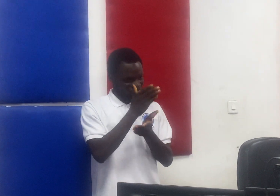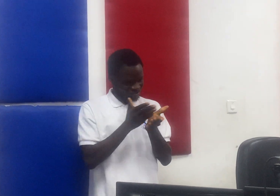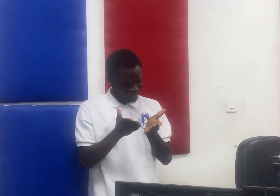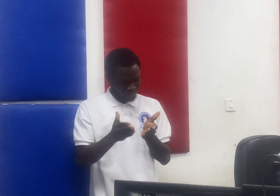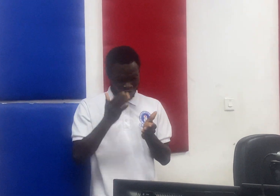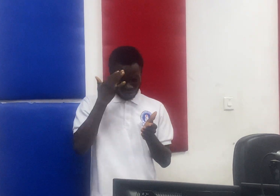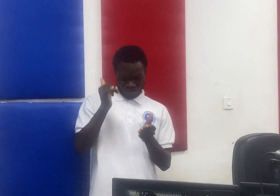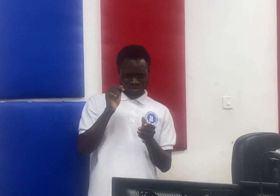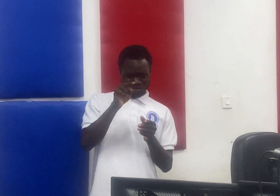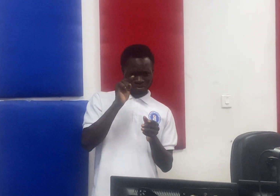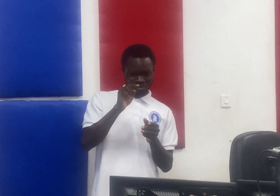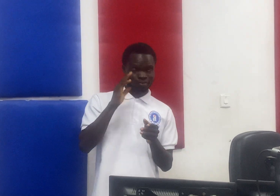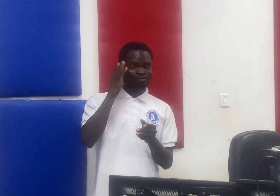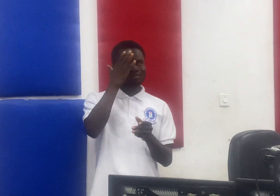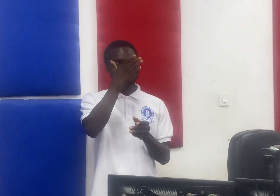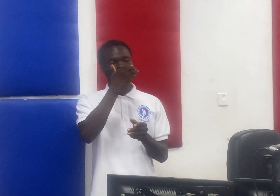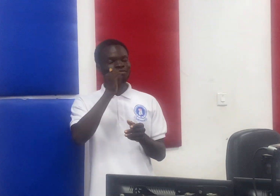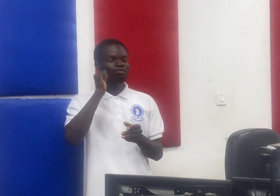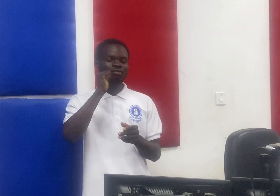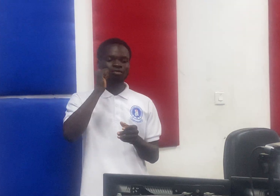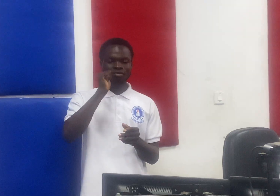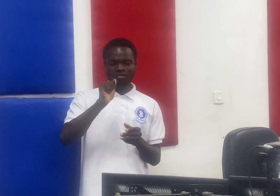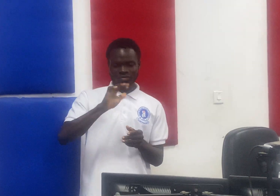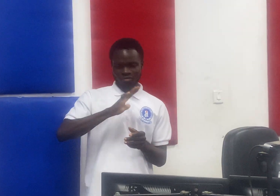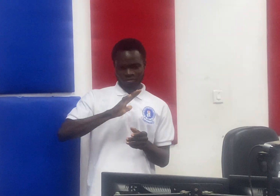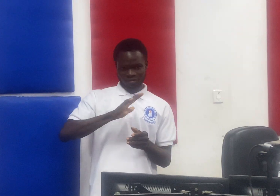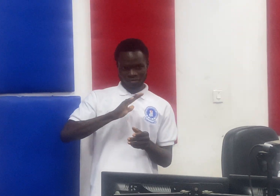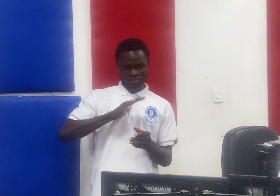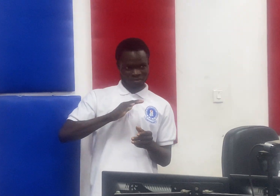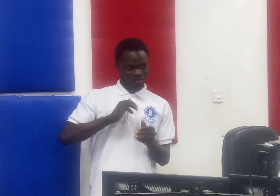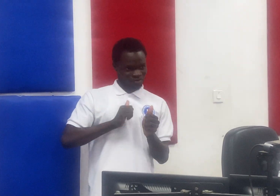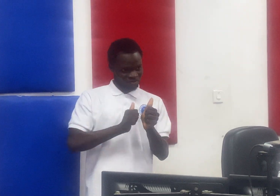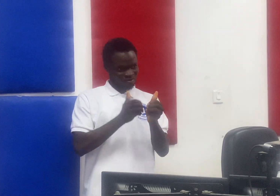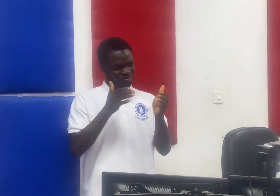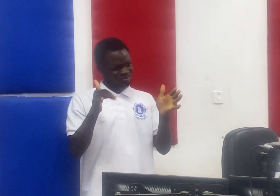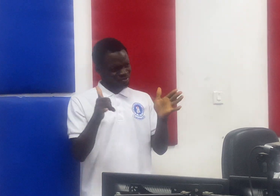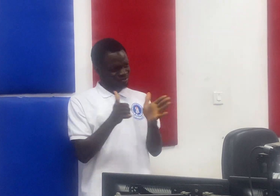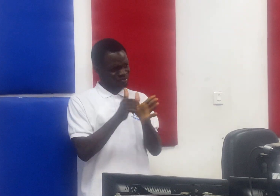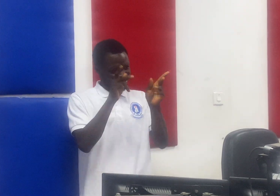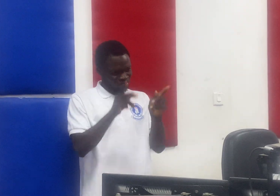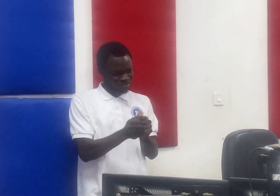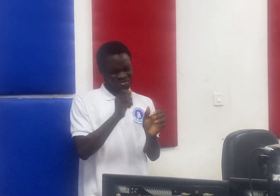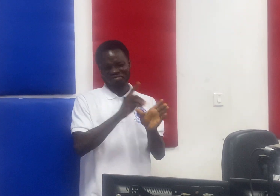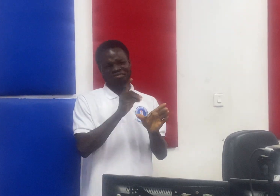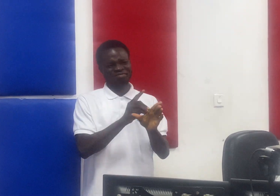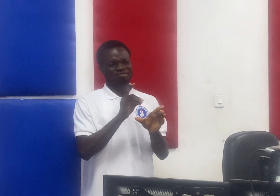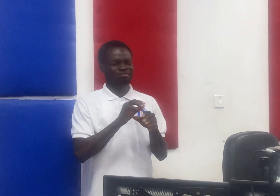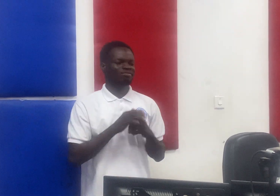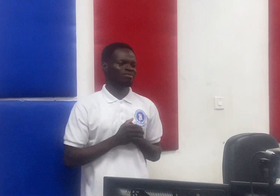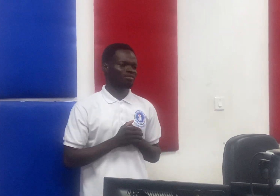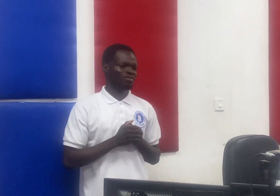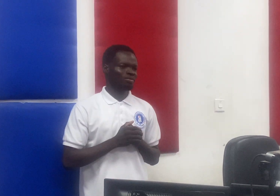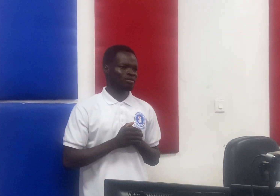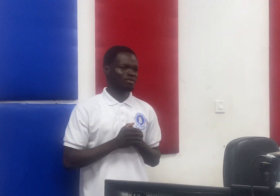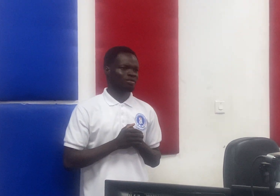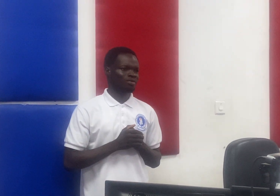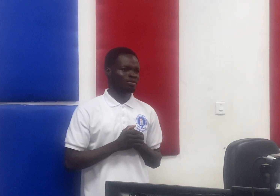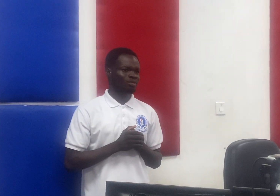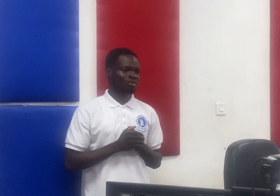person? It isn't the truth. So sad. But we all know that they are all false. Yes.